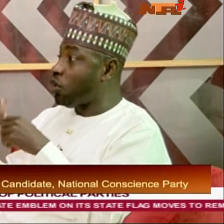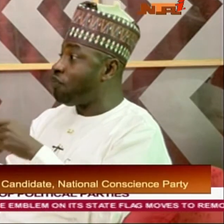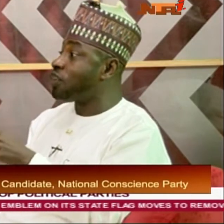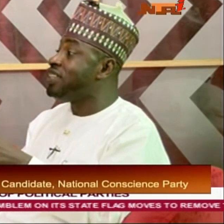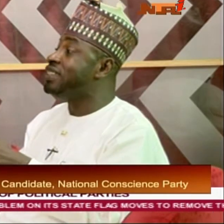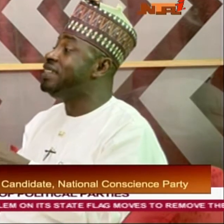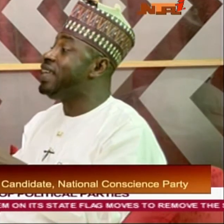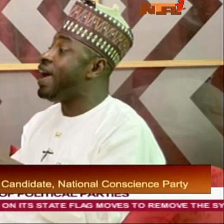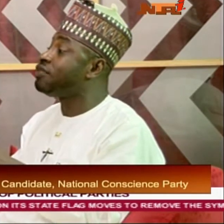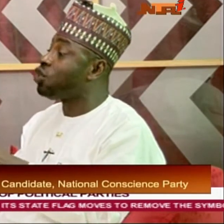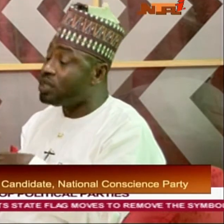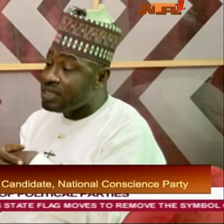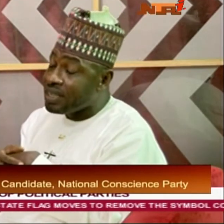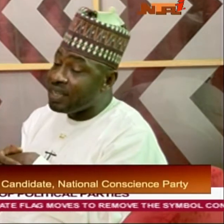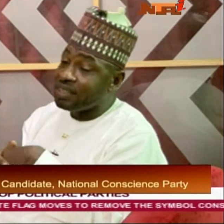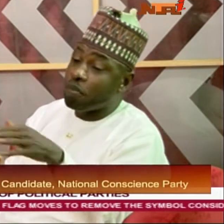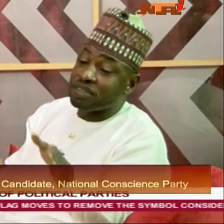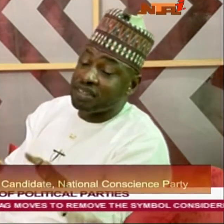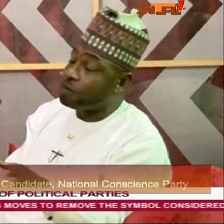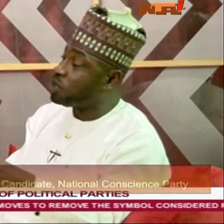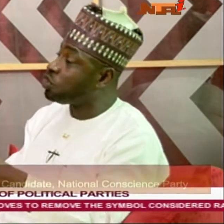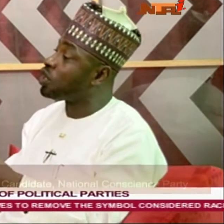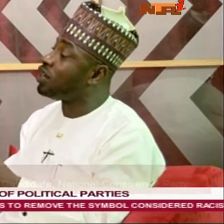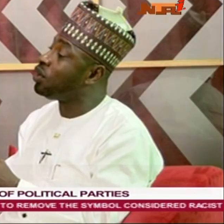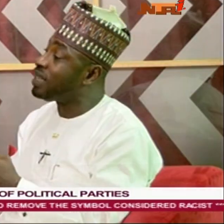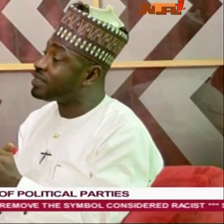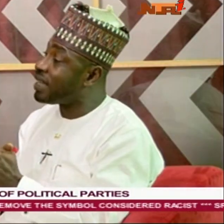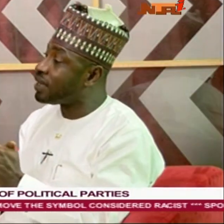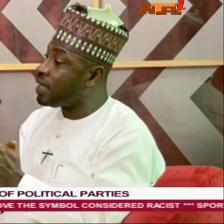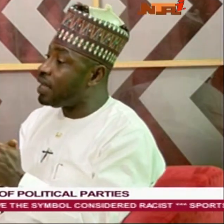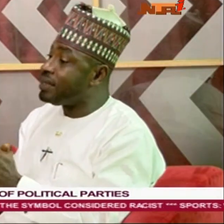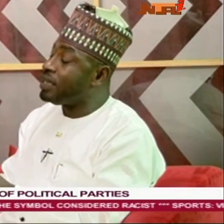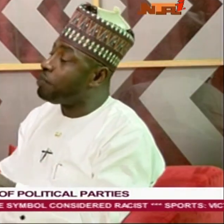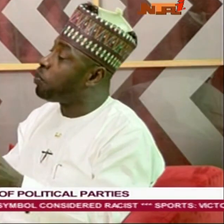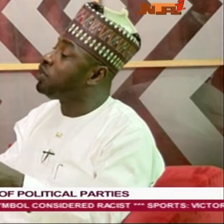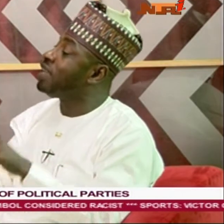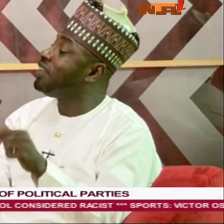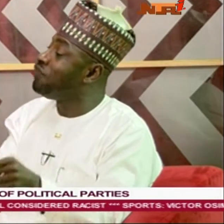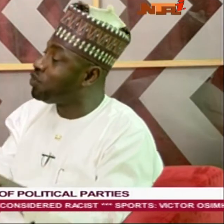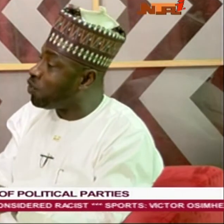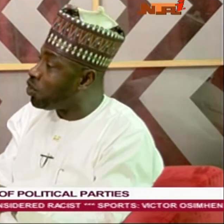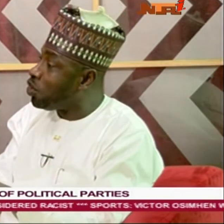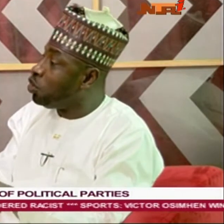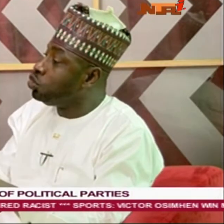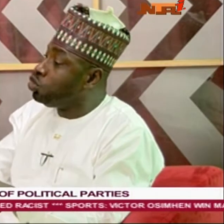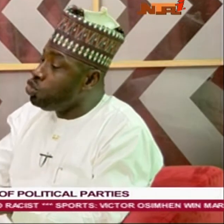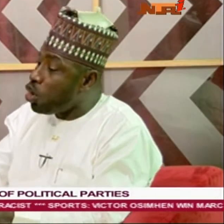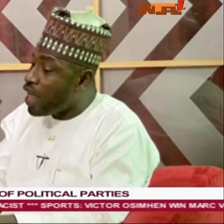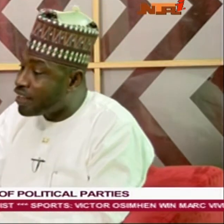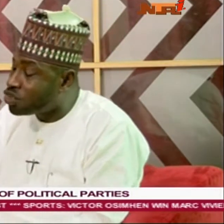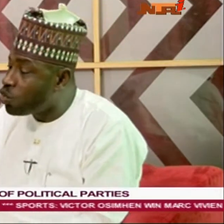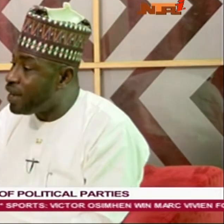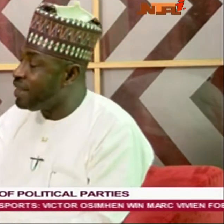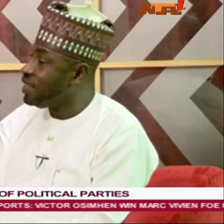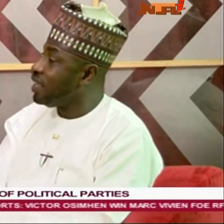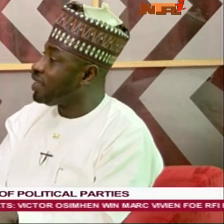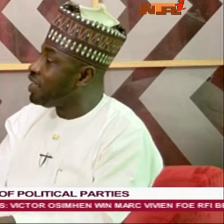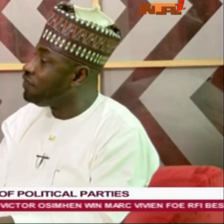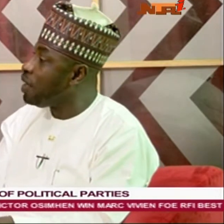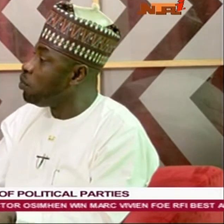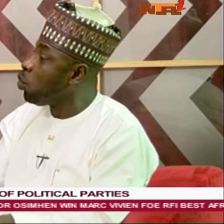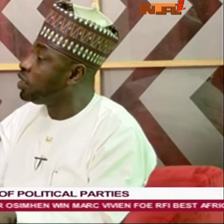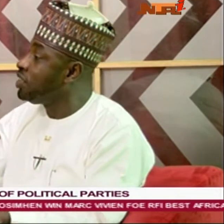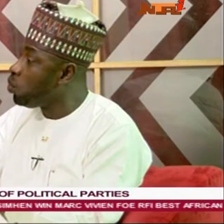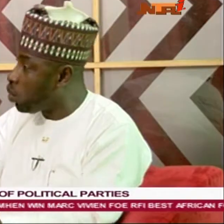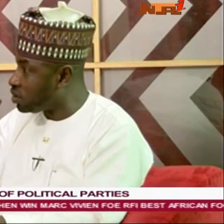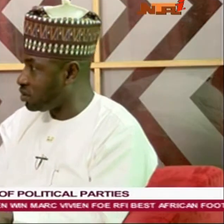but unfortunately they have studied the present dispensation and understand that the people that they vote for do not actually give